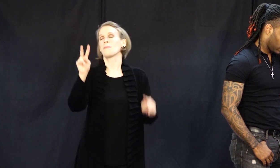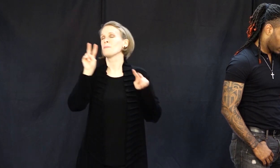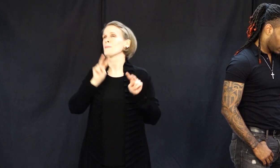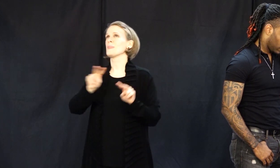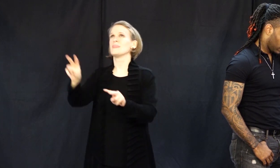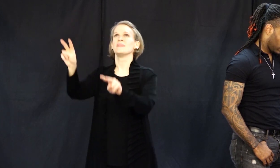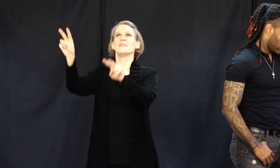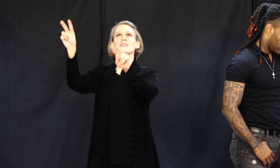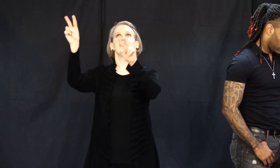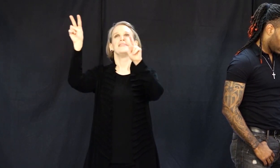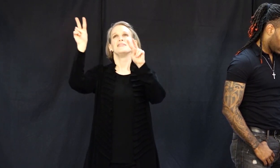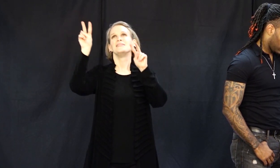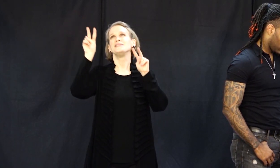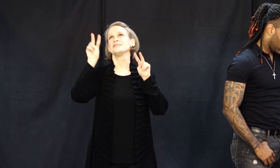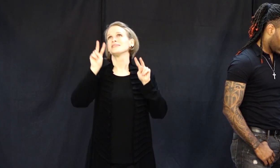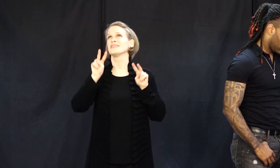Someday, someday.